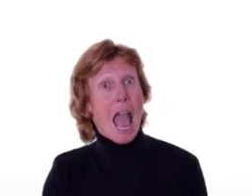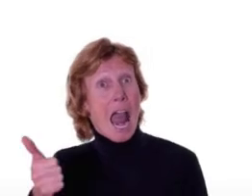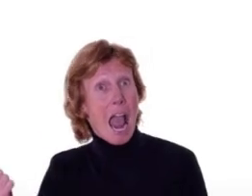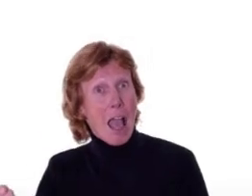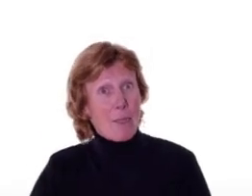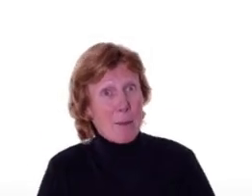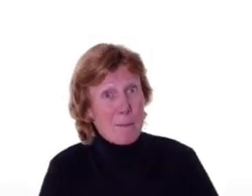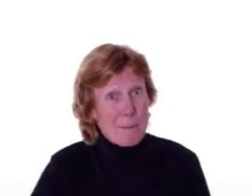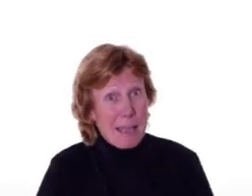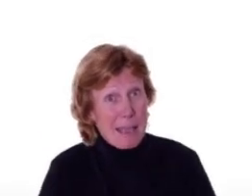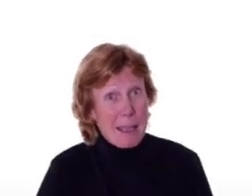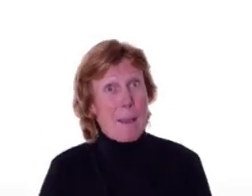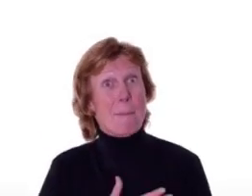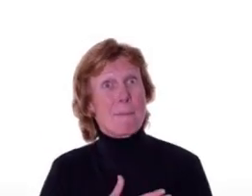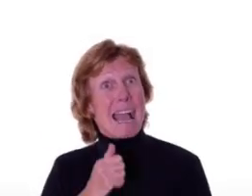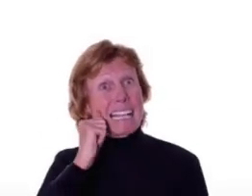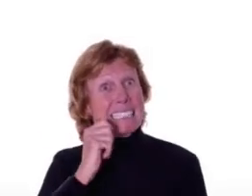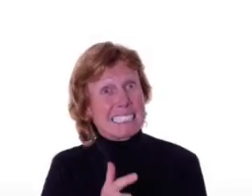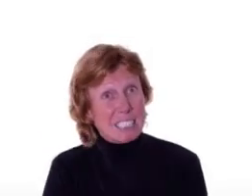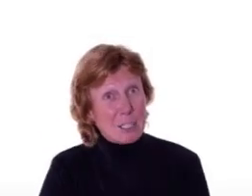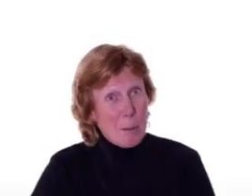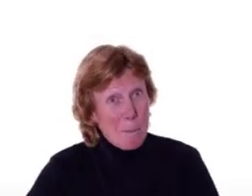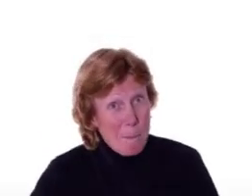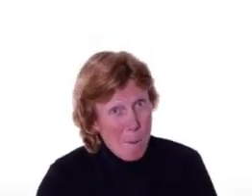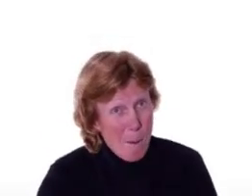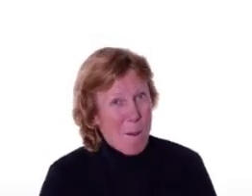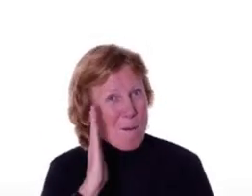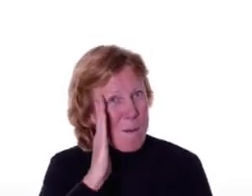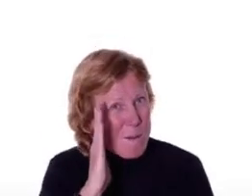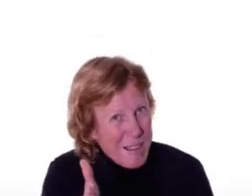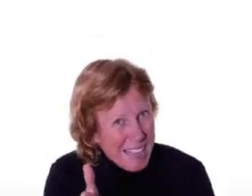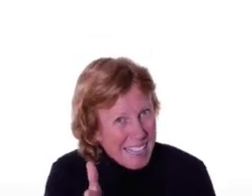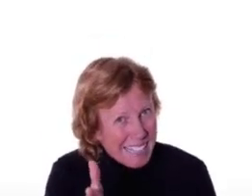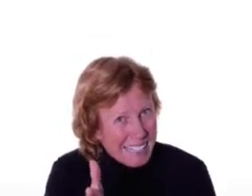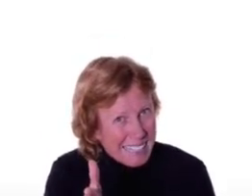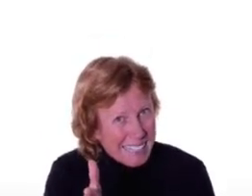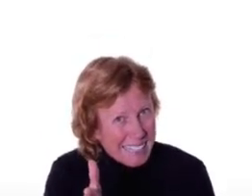you'll see me just doing some signing with captioning. Okay? Thanks. Take care.